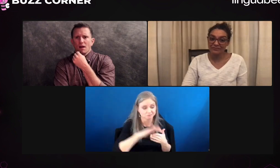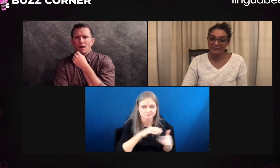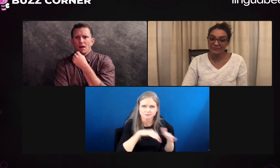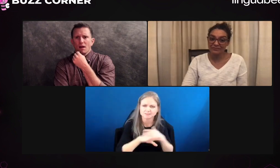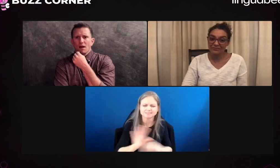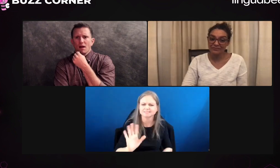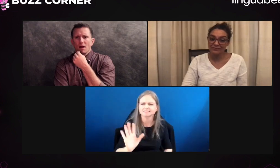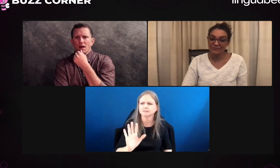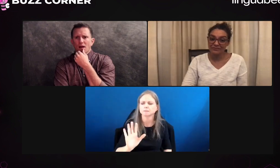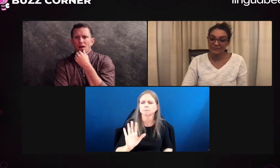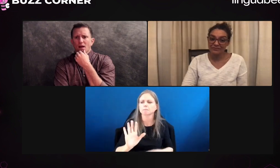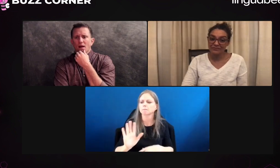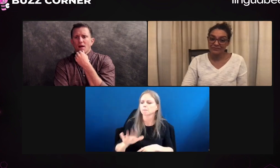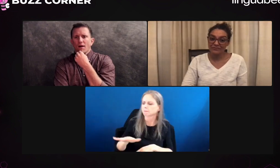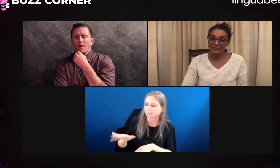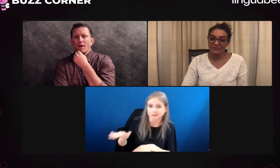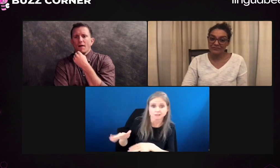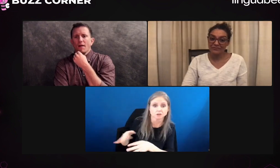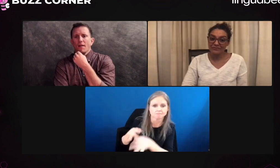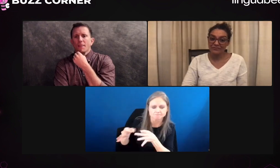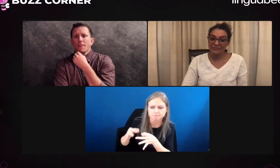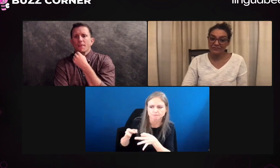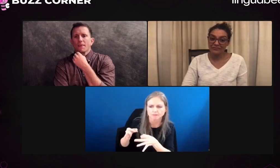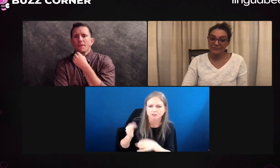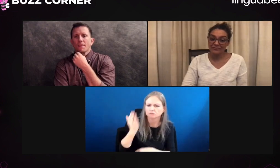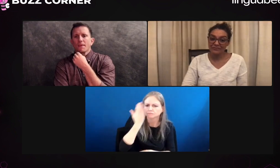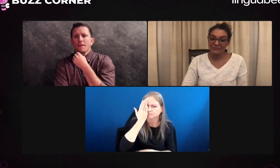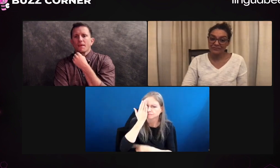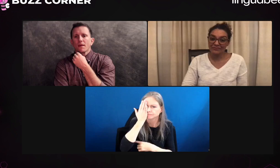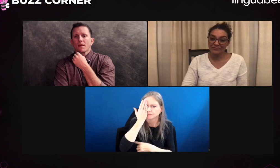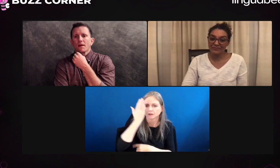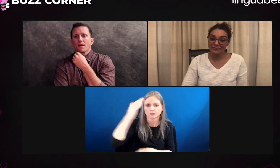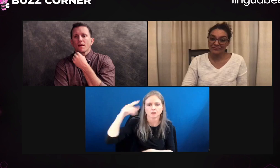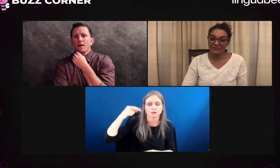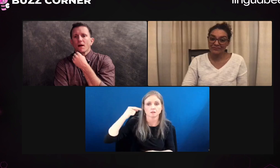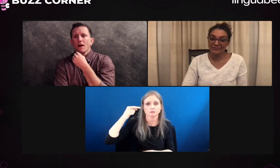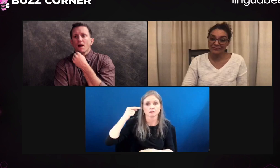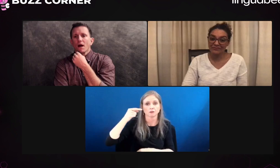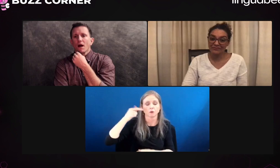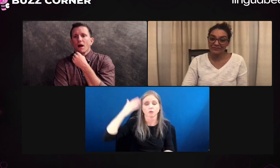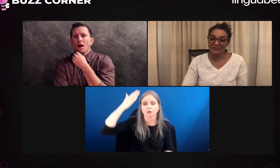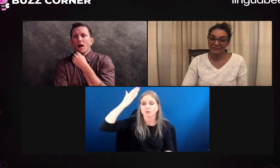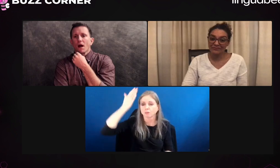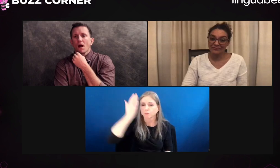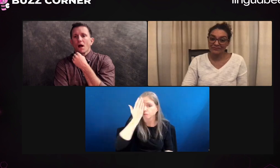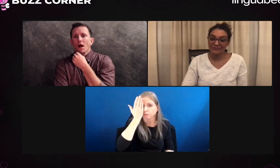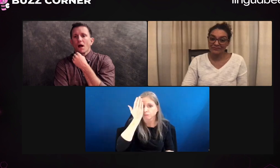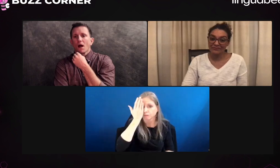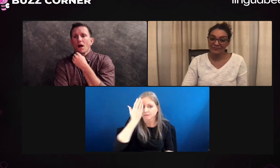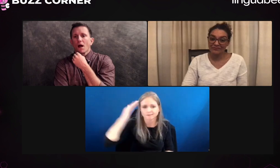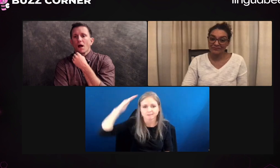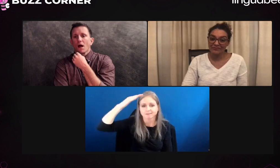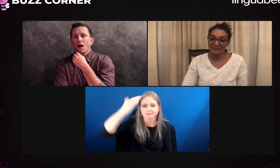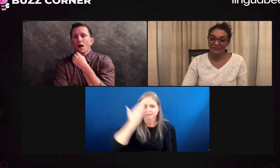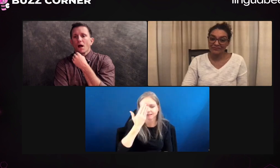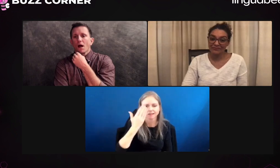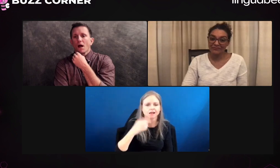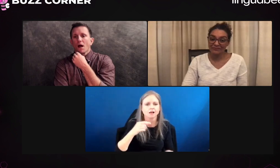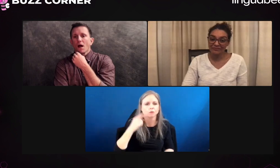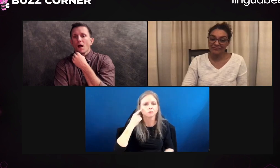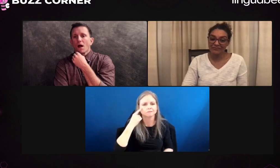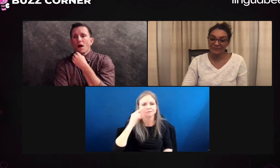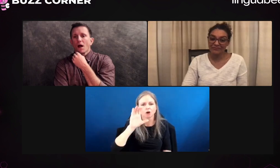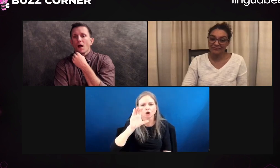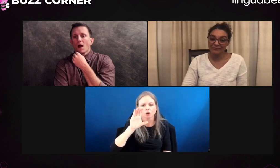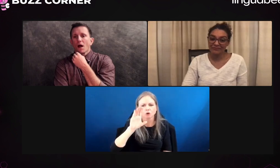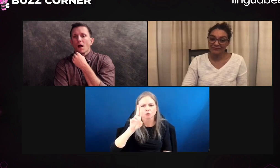were trying to communicate. And so when my husband got in and was explaining, right, so